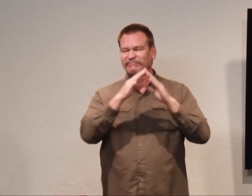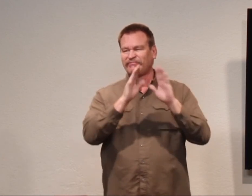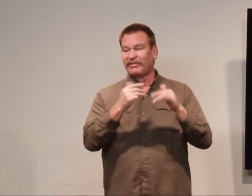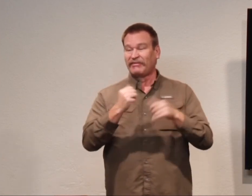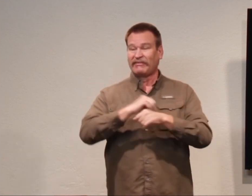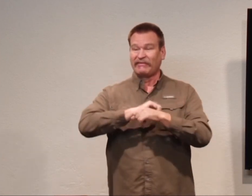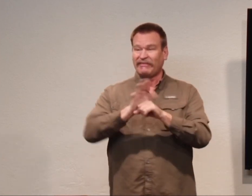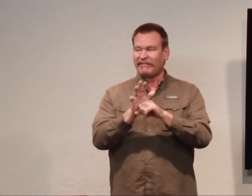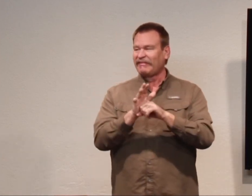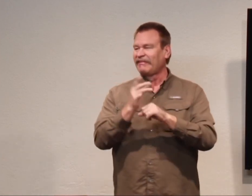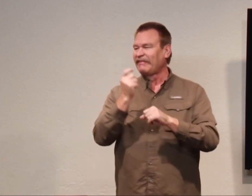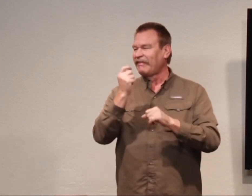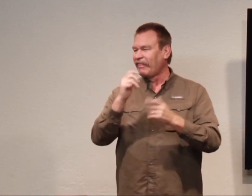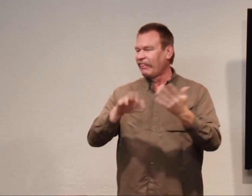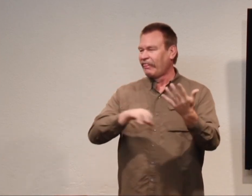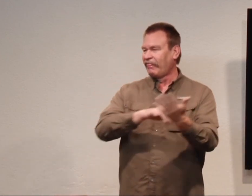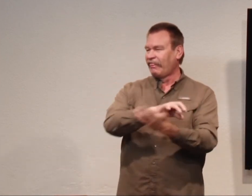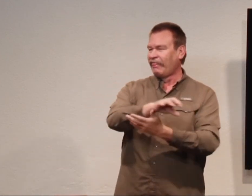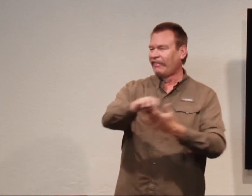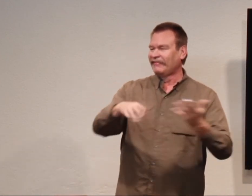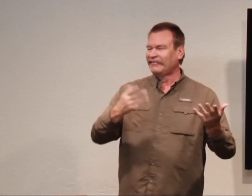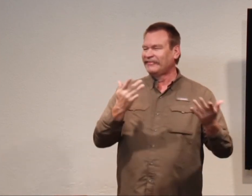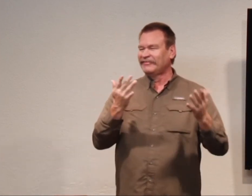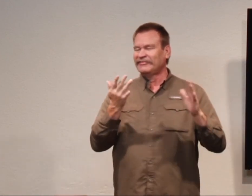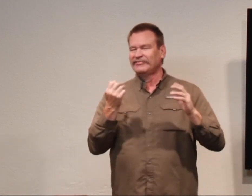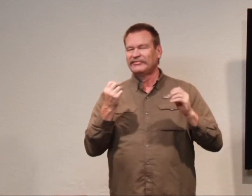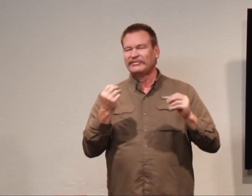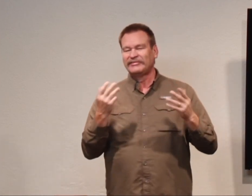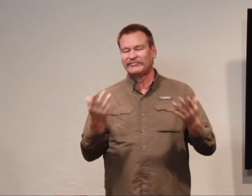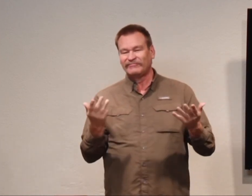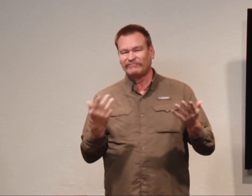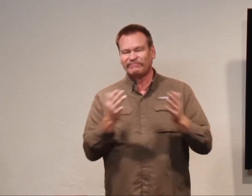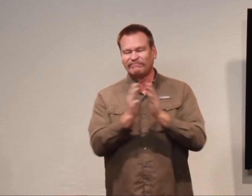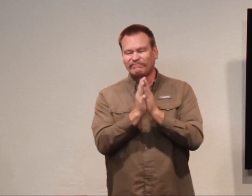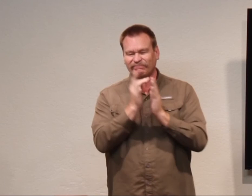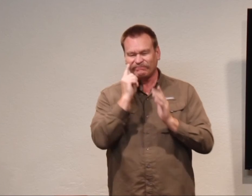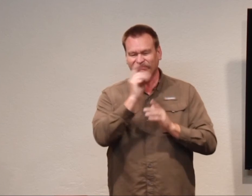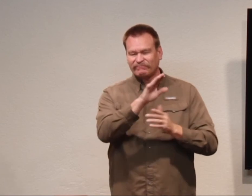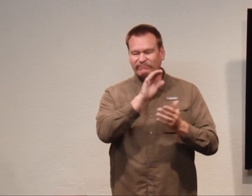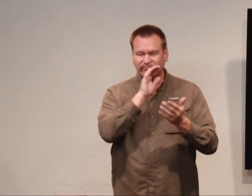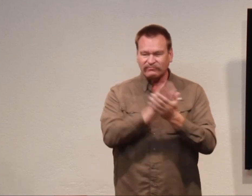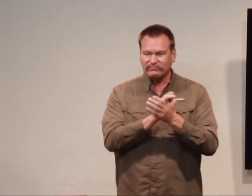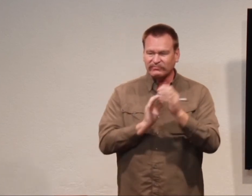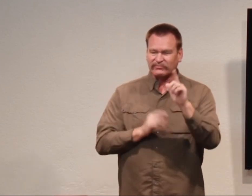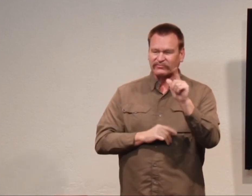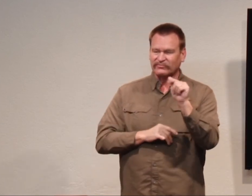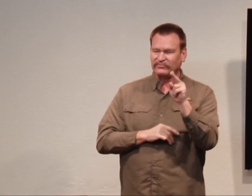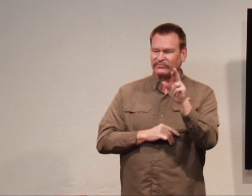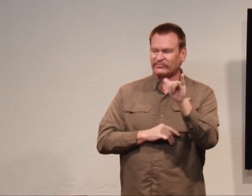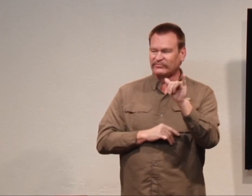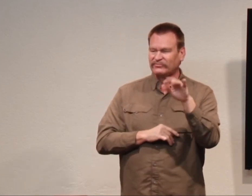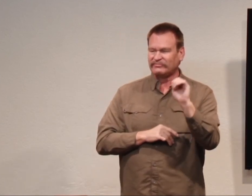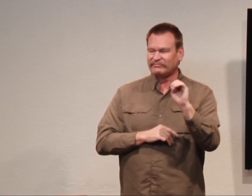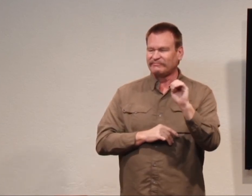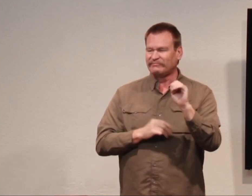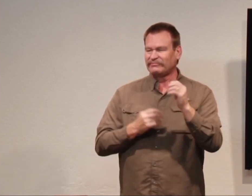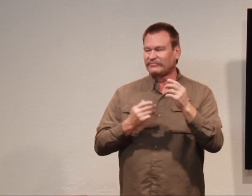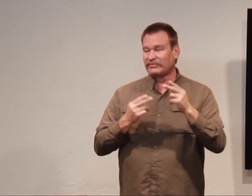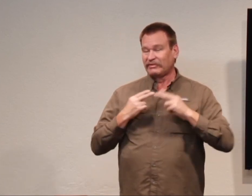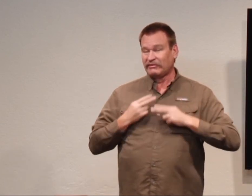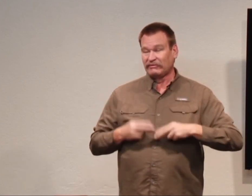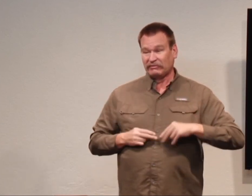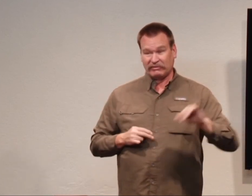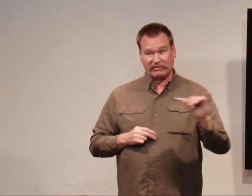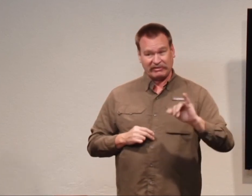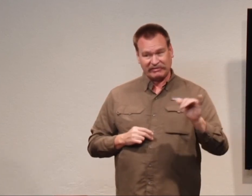And then with coronavirus and everything, there's concern. So if you would just be in prayer for his wife,